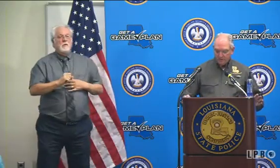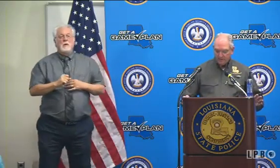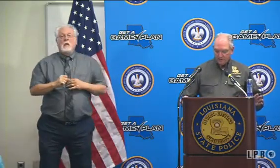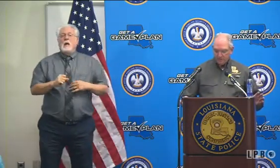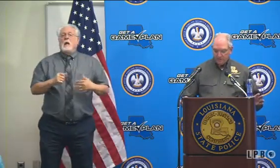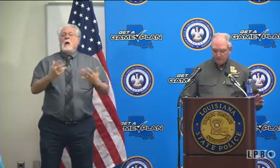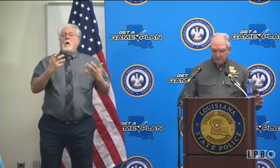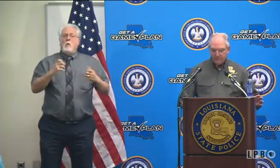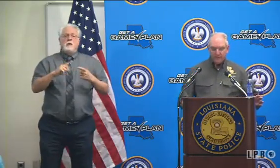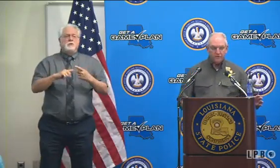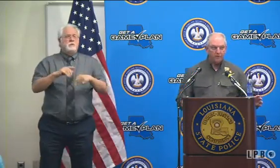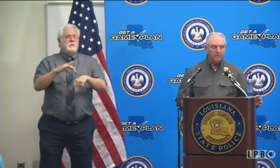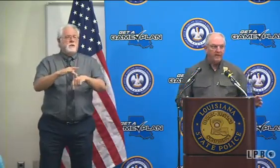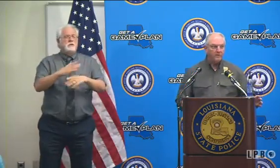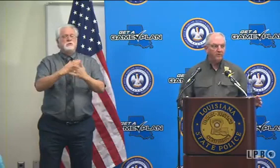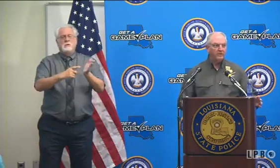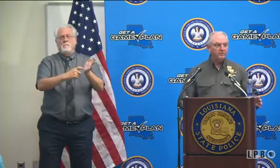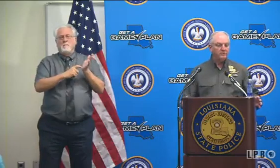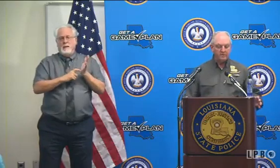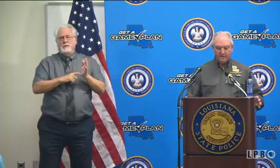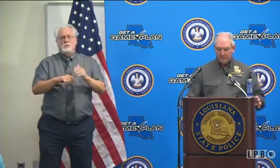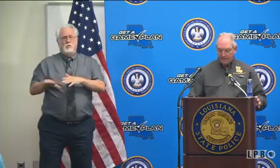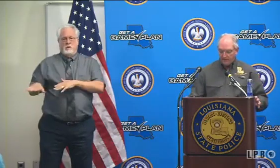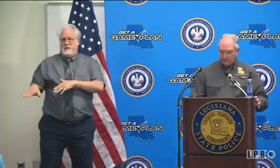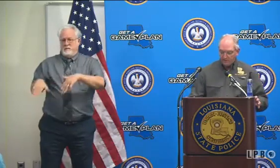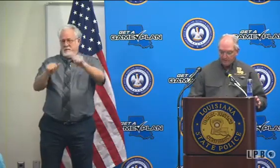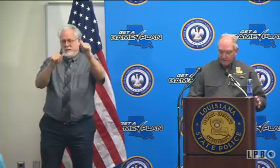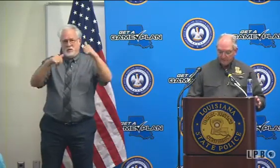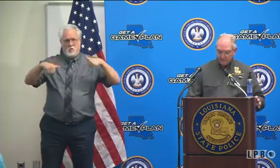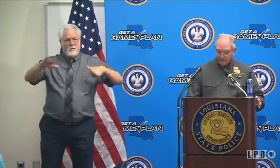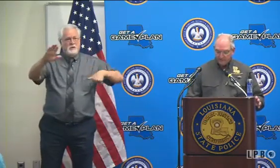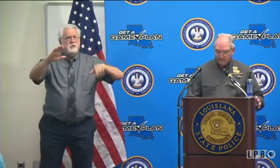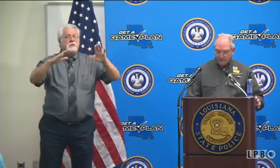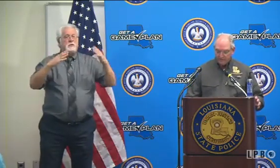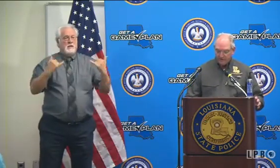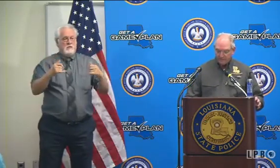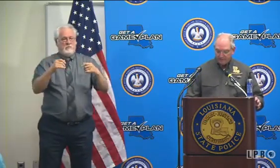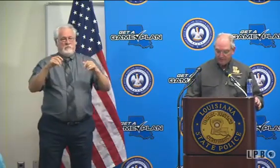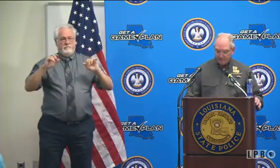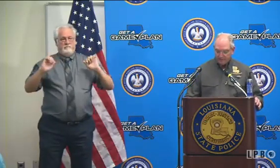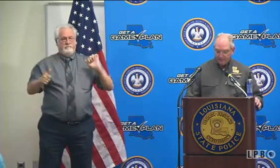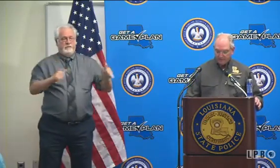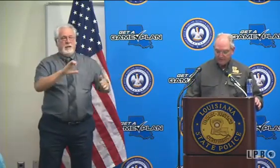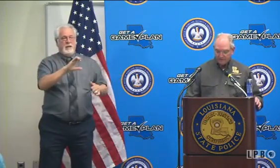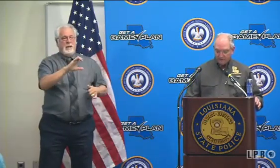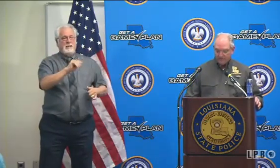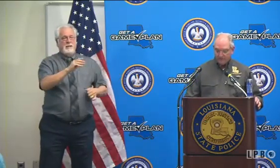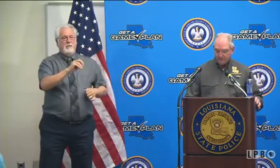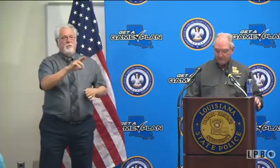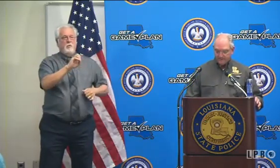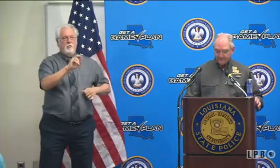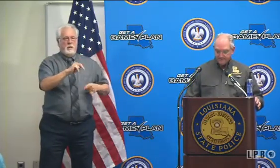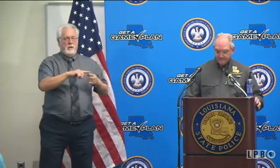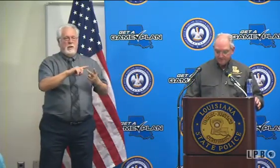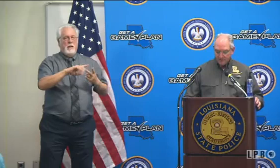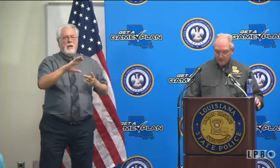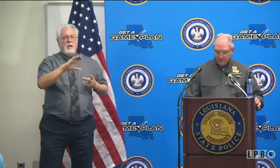I did want to get to some mandatory evacuations. They are in place now for all of Cameron Parish, all of Calcasieu